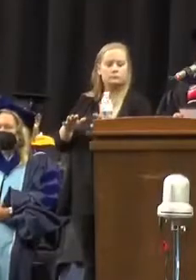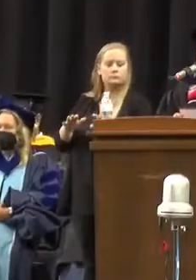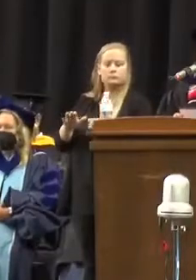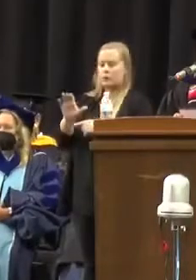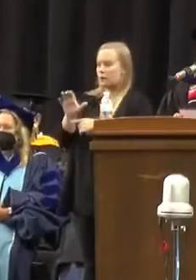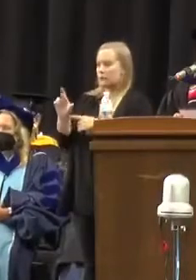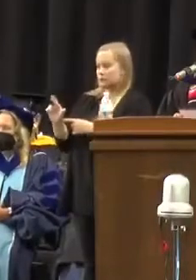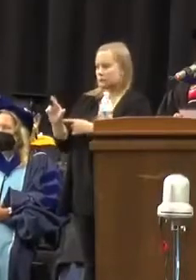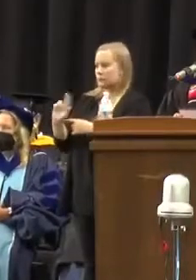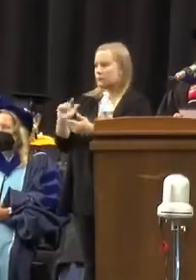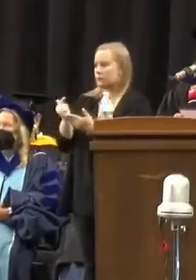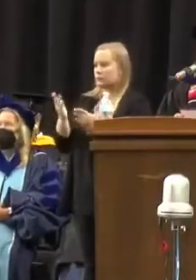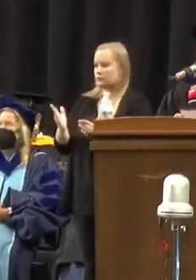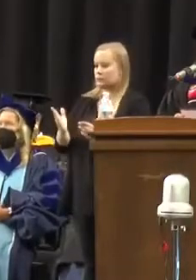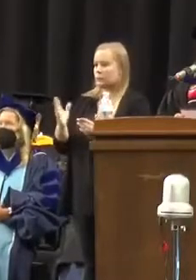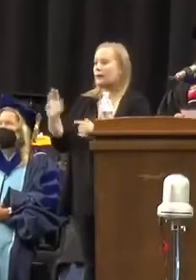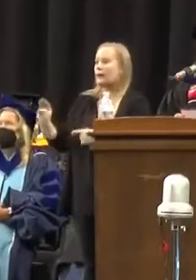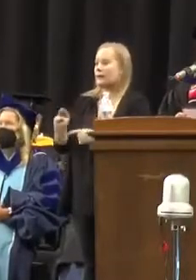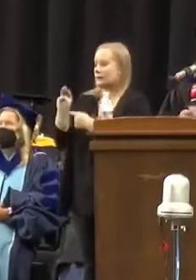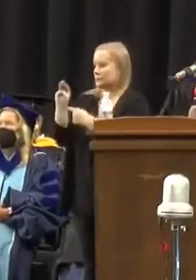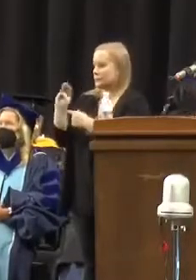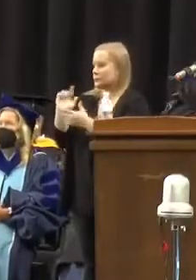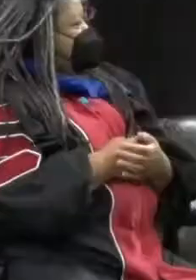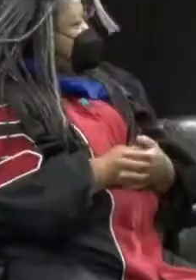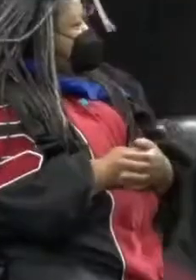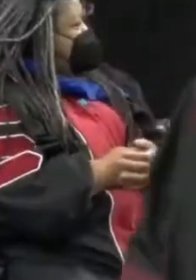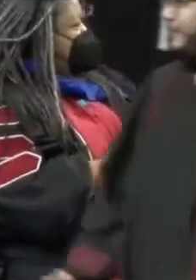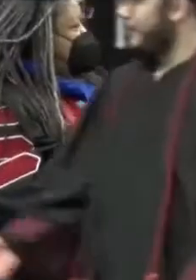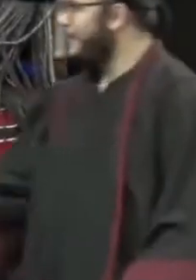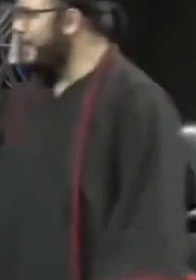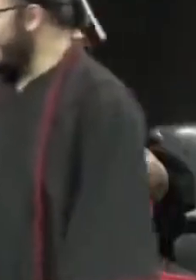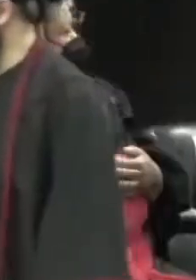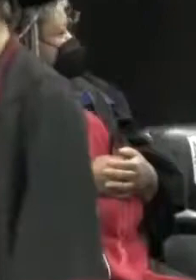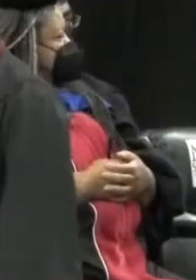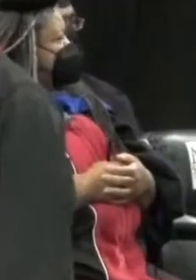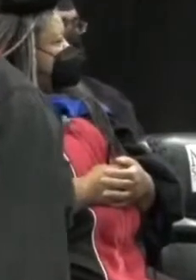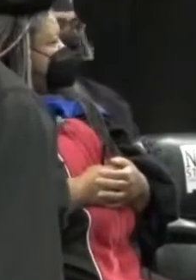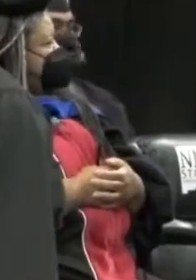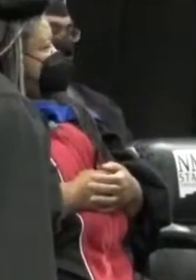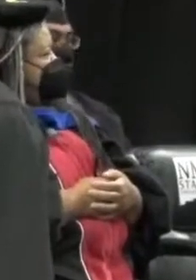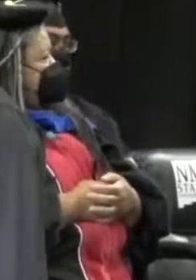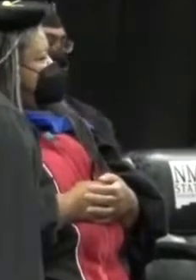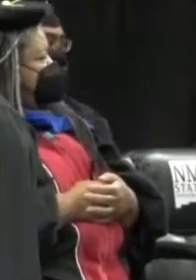Crimson Scholar graduate, meritorious graduate.